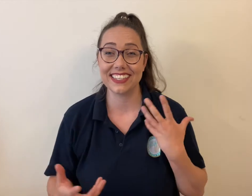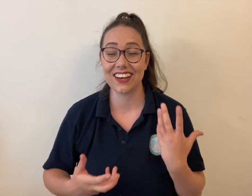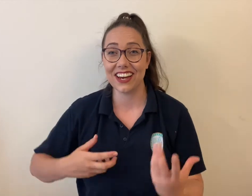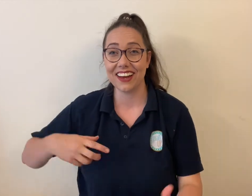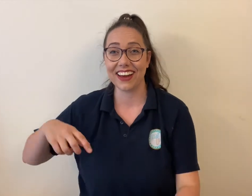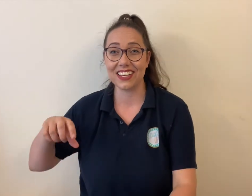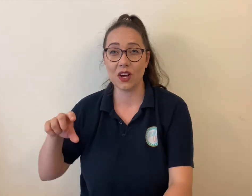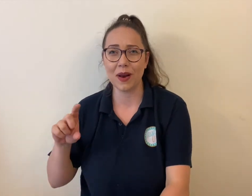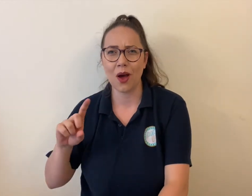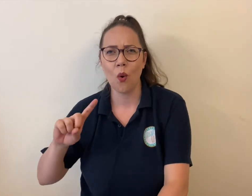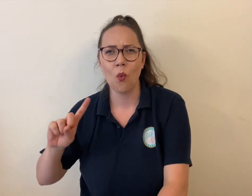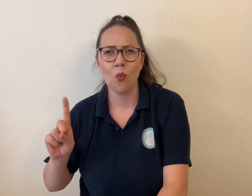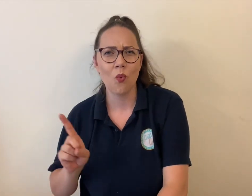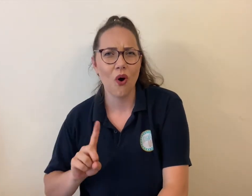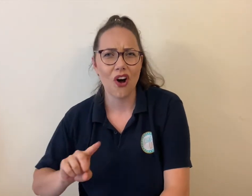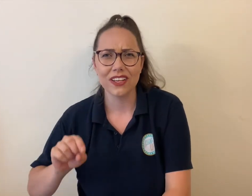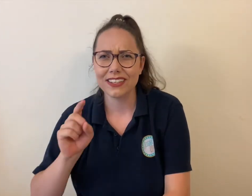sign language. I'm like,